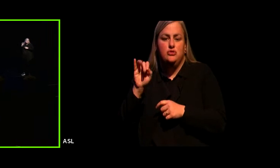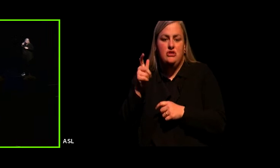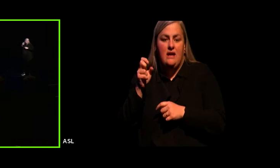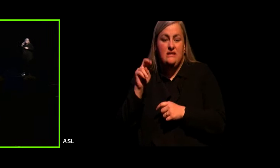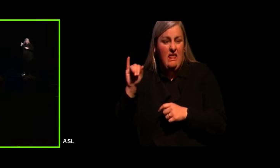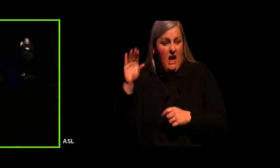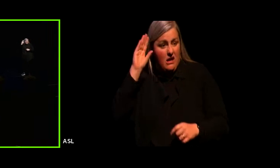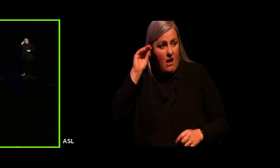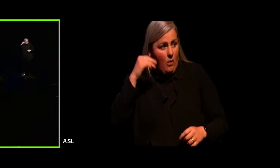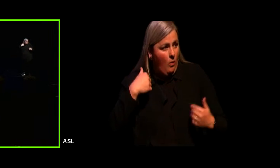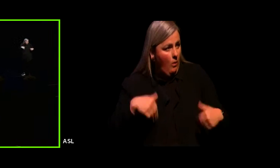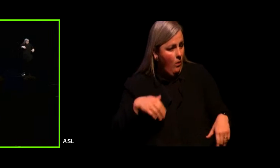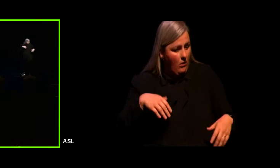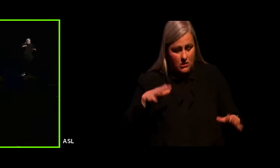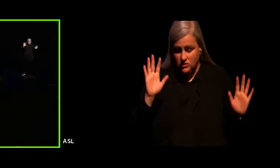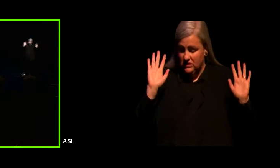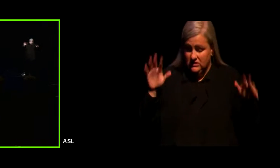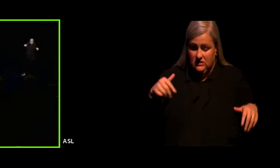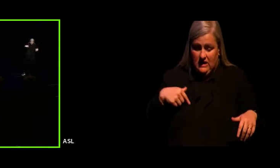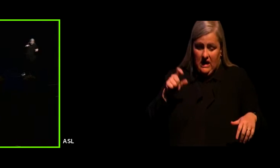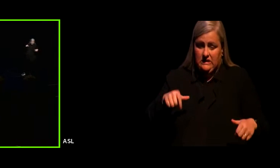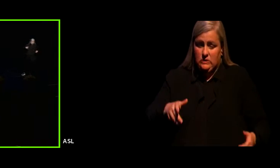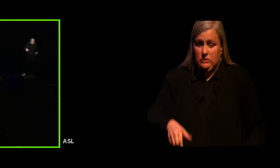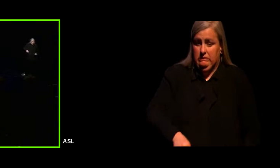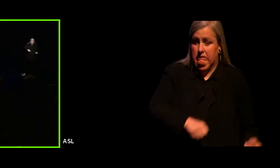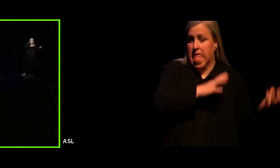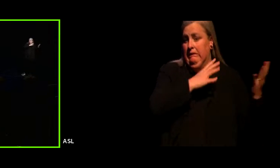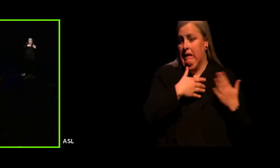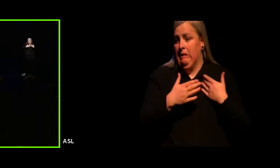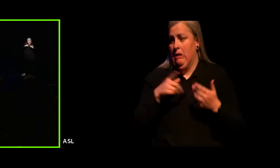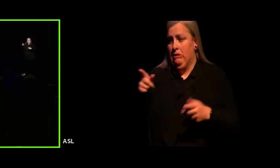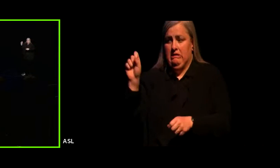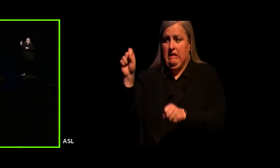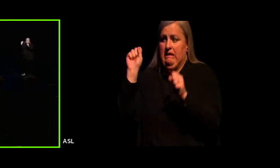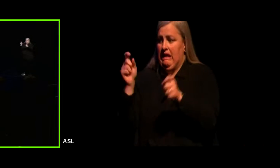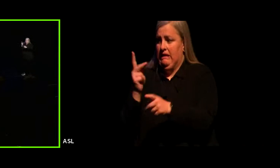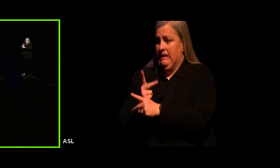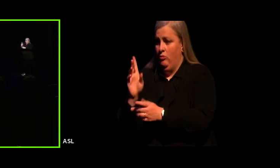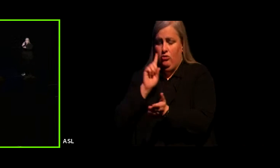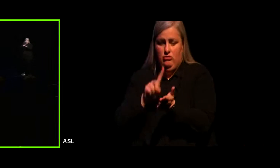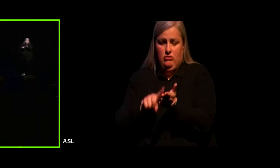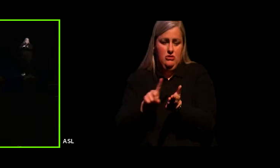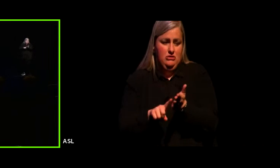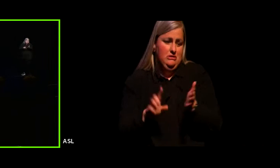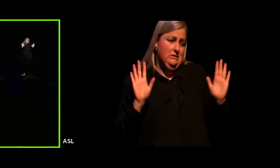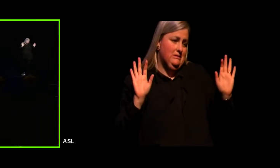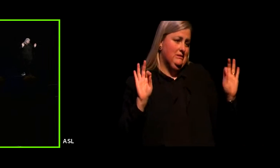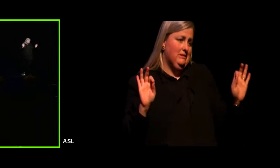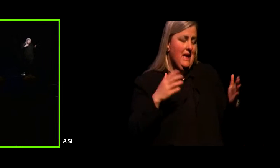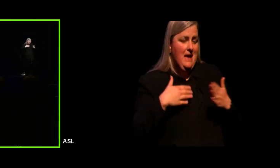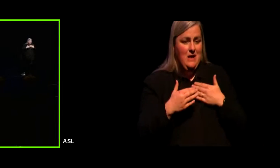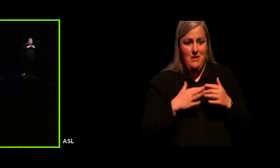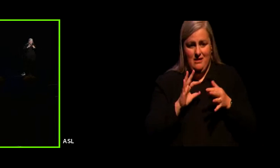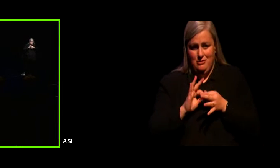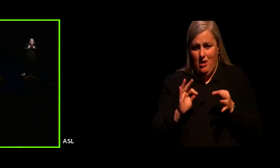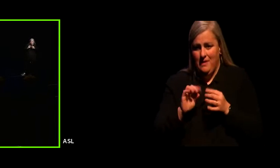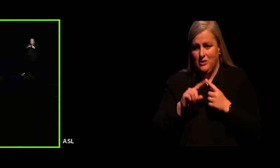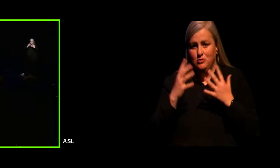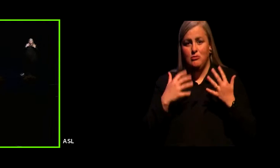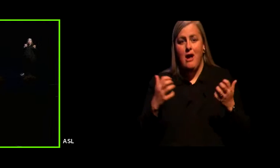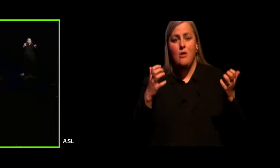So you can keep it. Okay, sorry, comment to the crowd. So thank you for